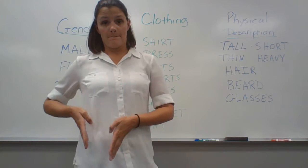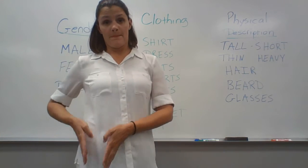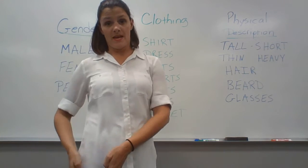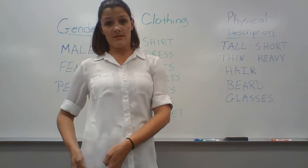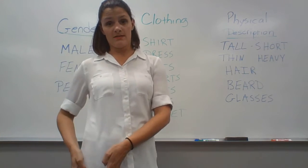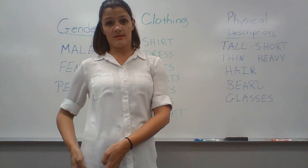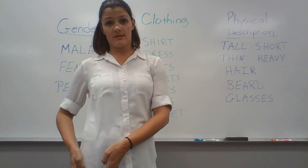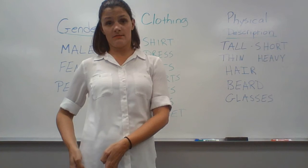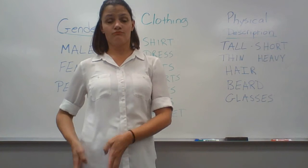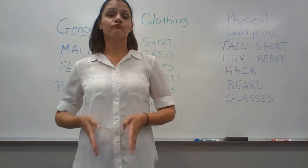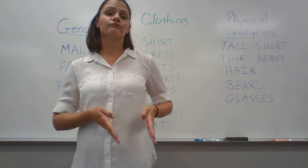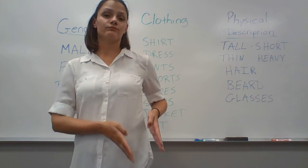Pants.